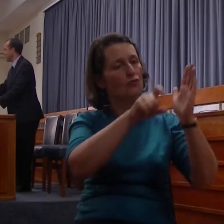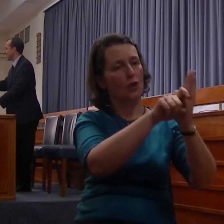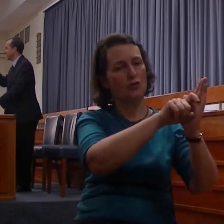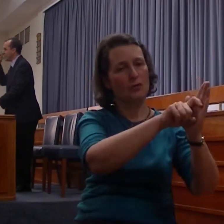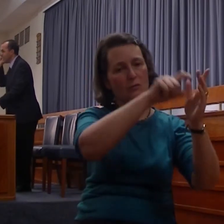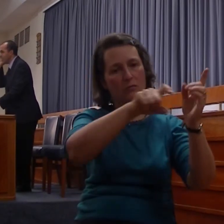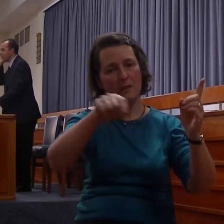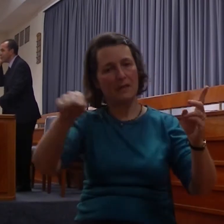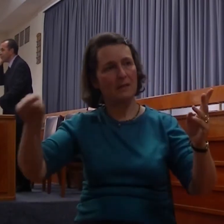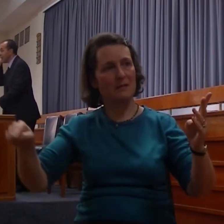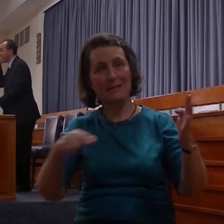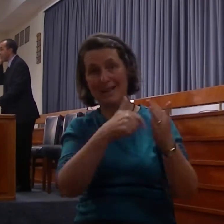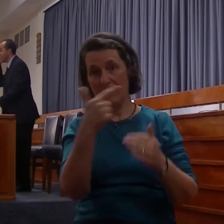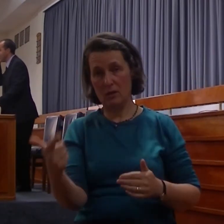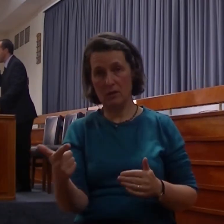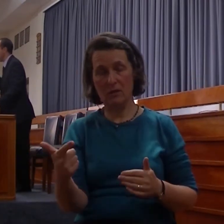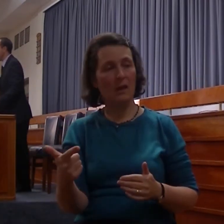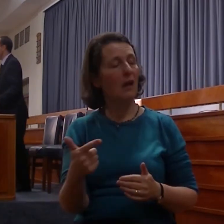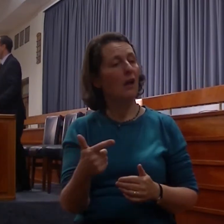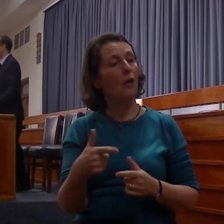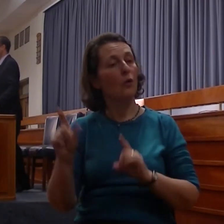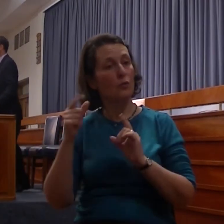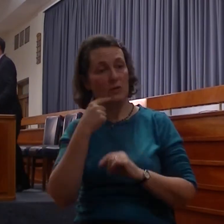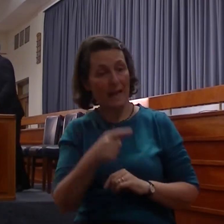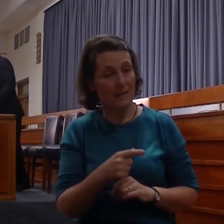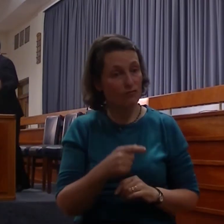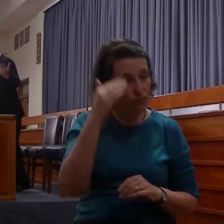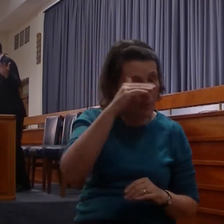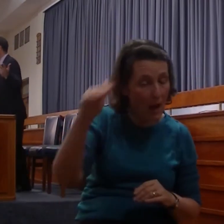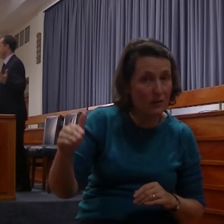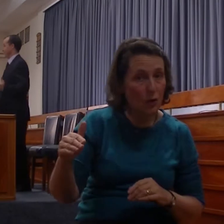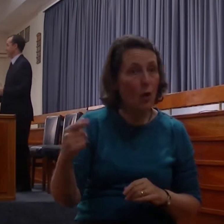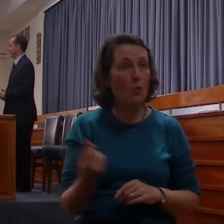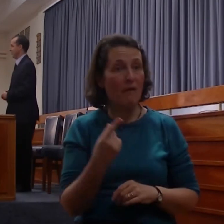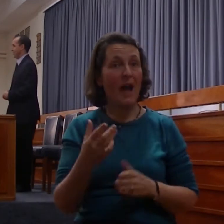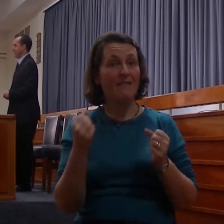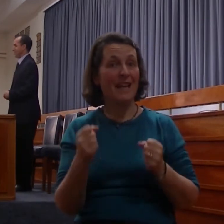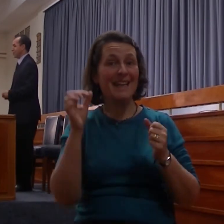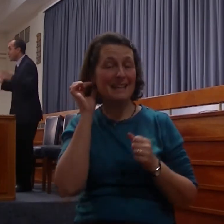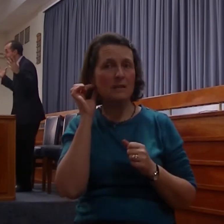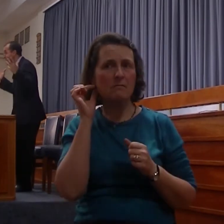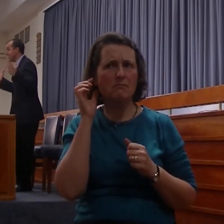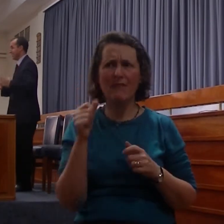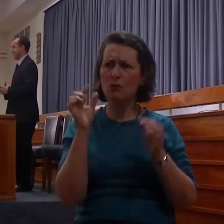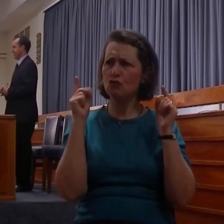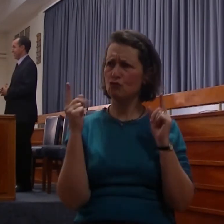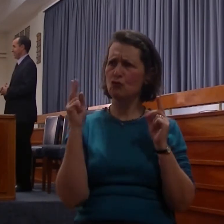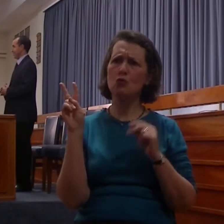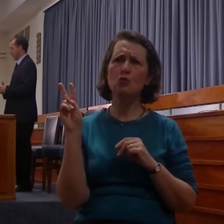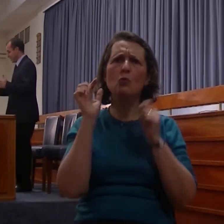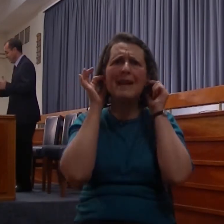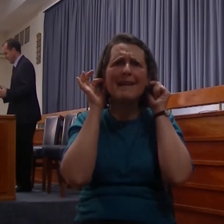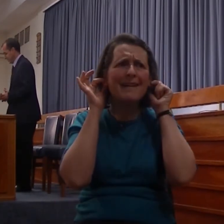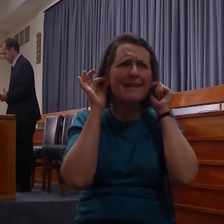a very important expression. And to each church, the Lord is reminded, he who hath an ear.